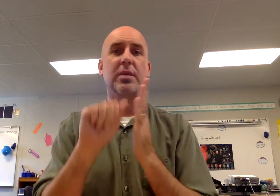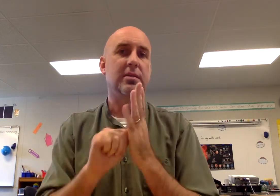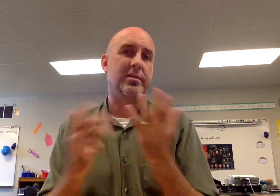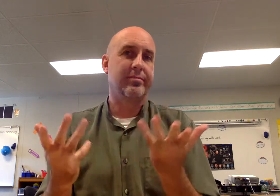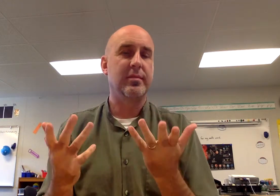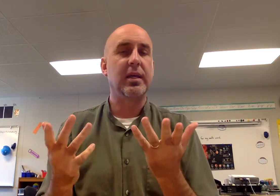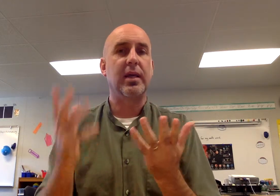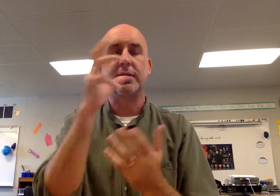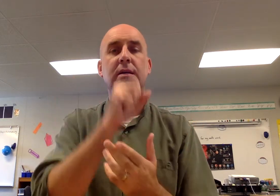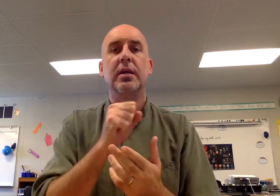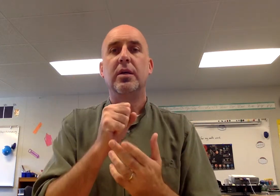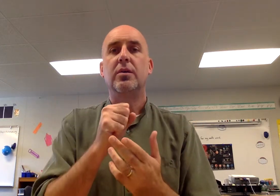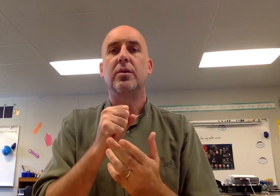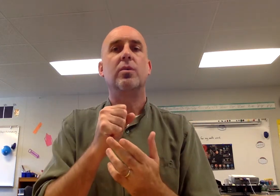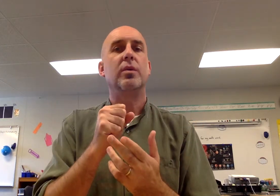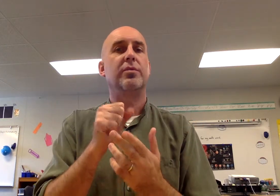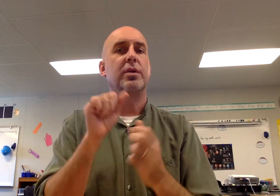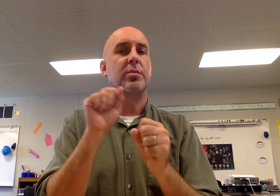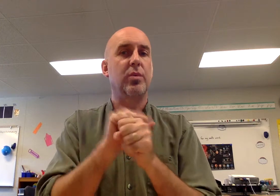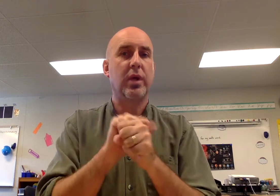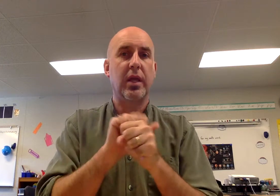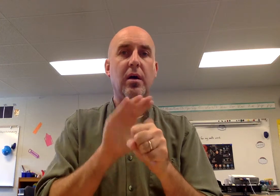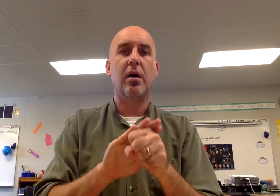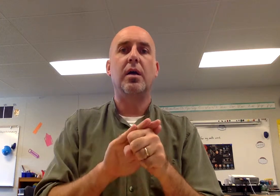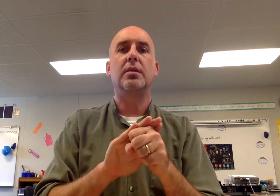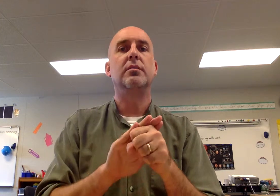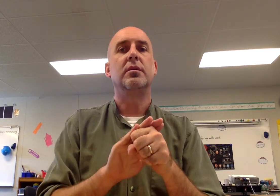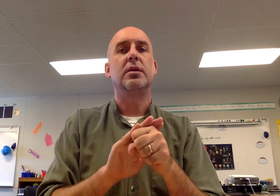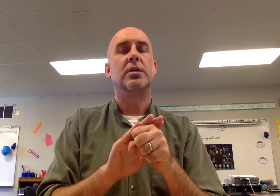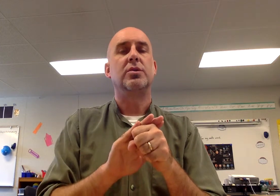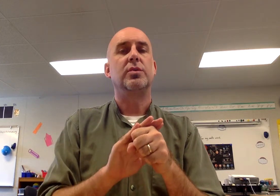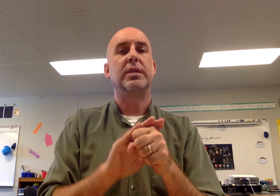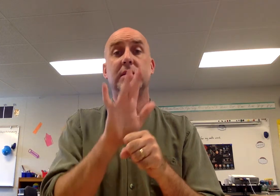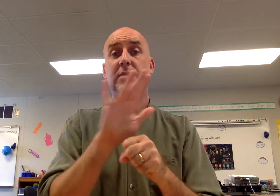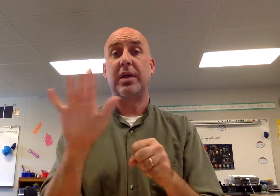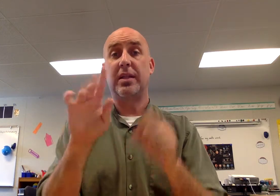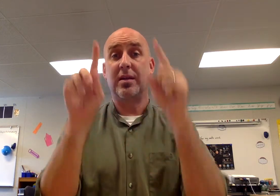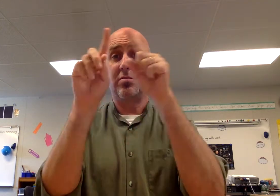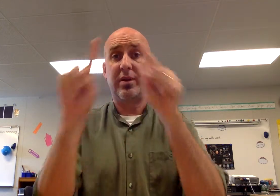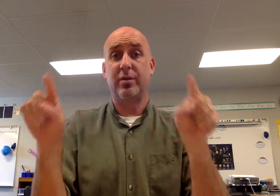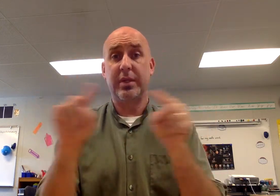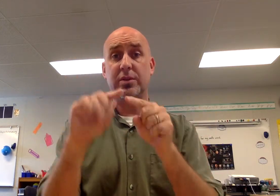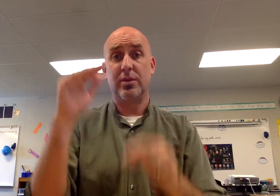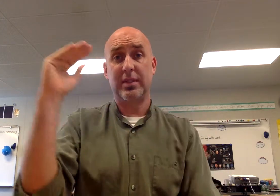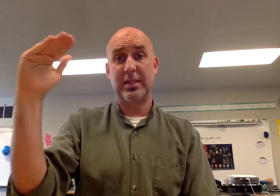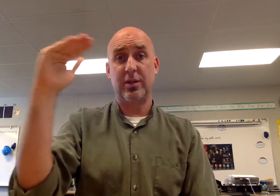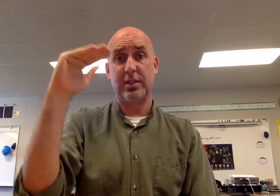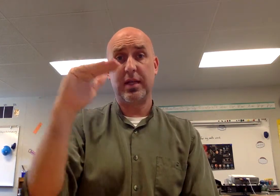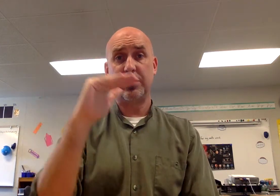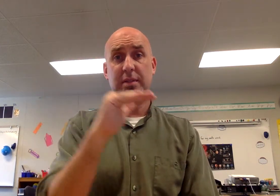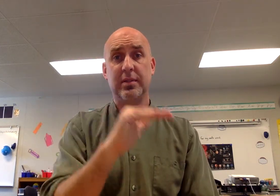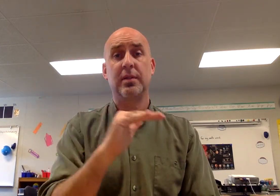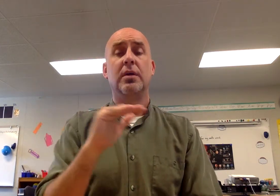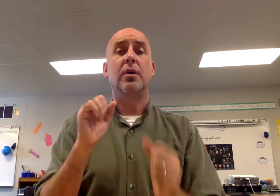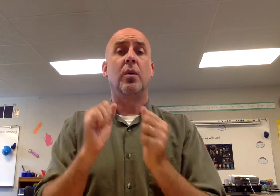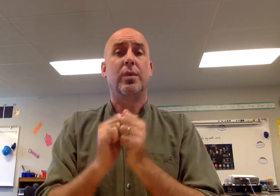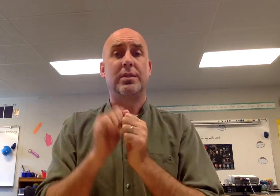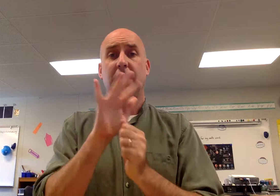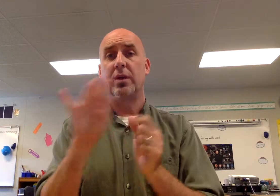assignments, I guess. If we're going to be working on doing the spelling pyramids or the stair steps, the spelling